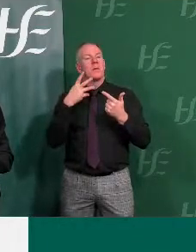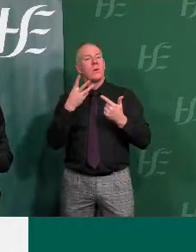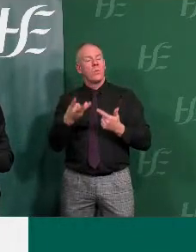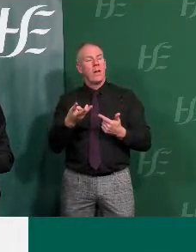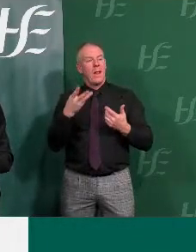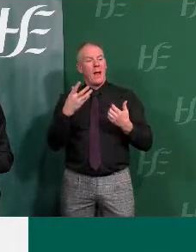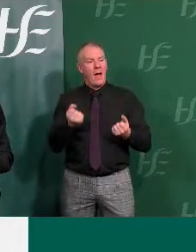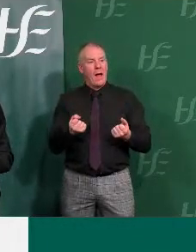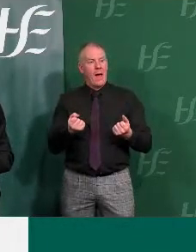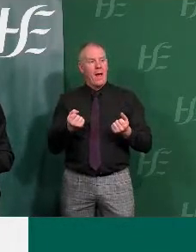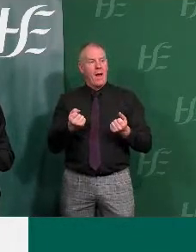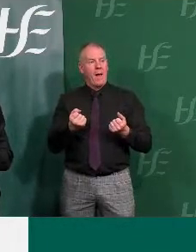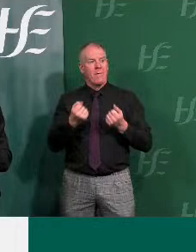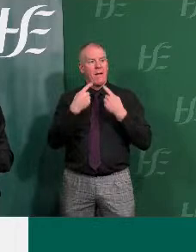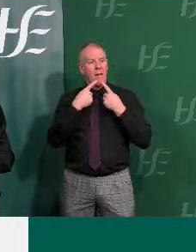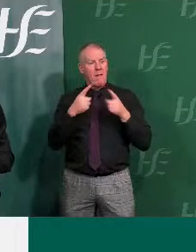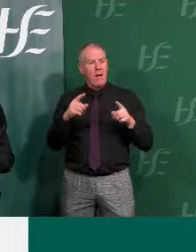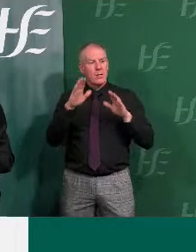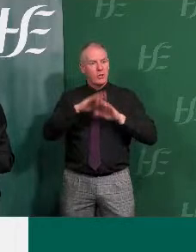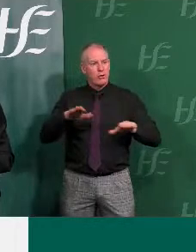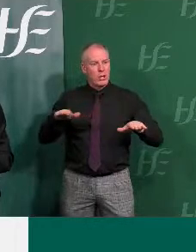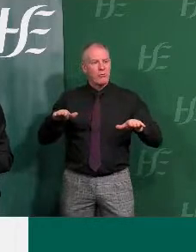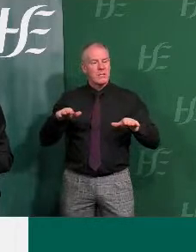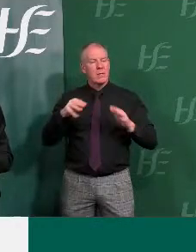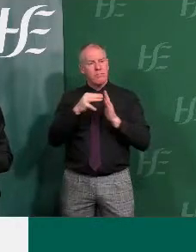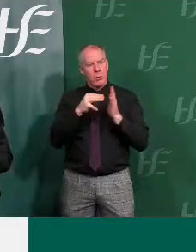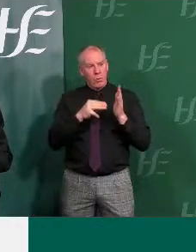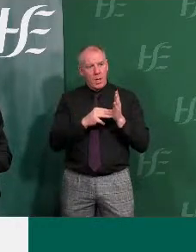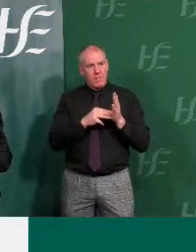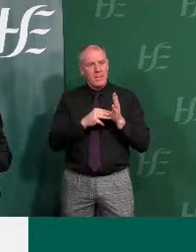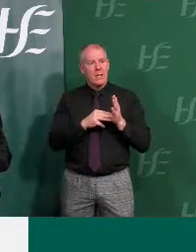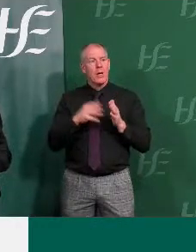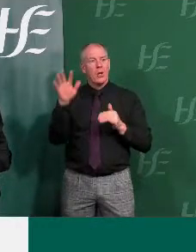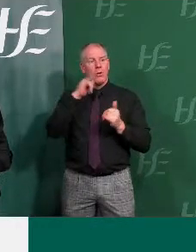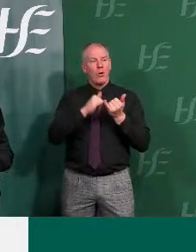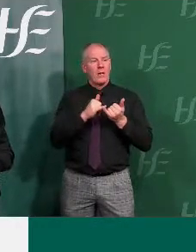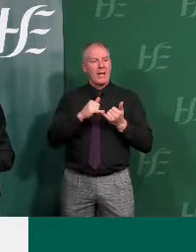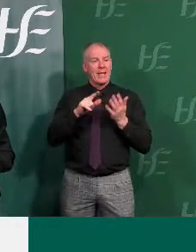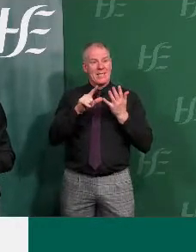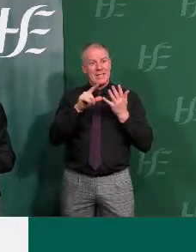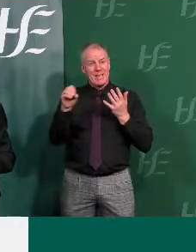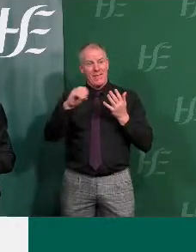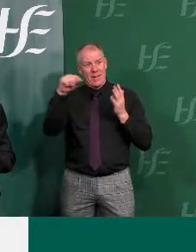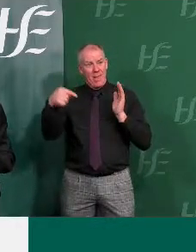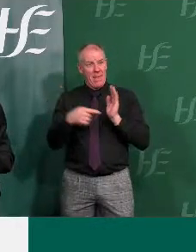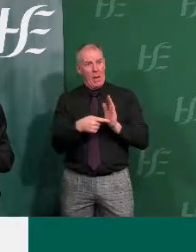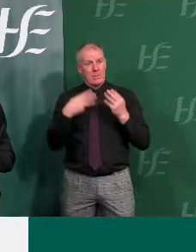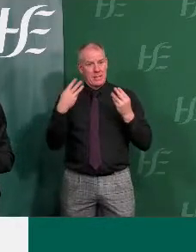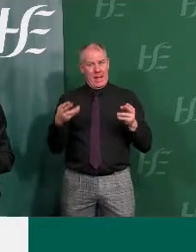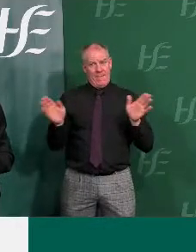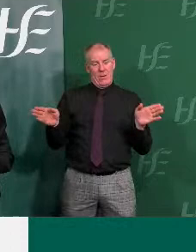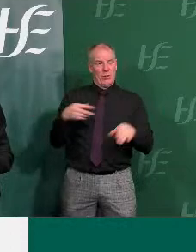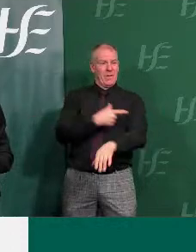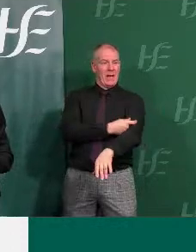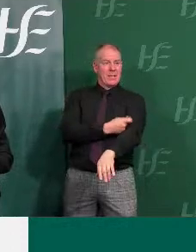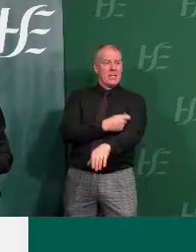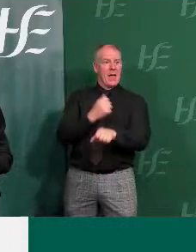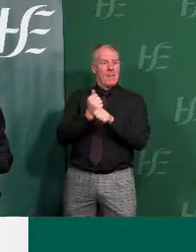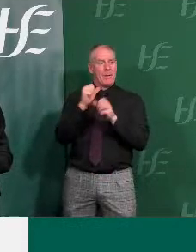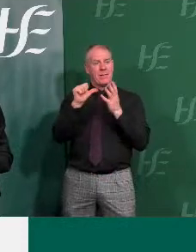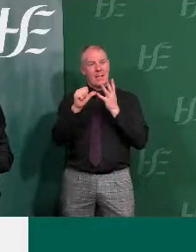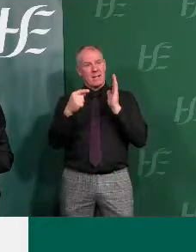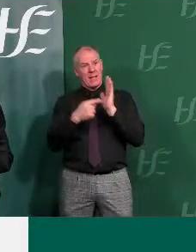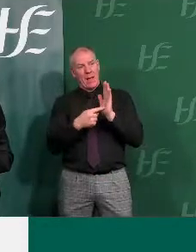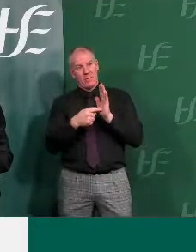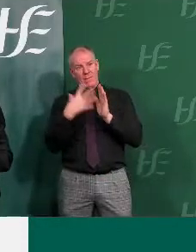on that later on. It's actually it's closer to 70,000 right now as we're here speaking to you, and it's about 6,500